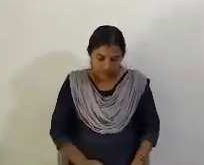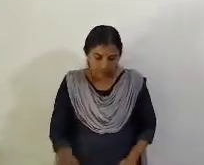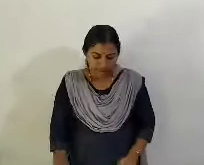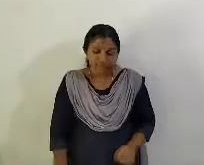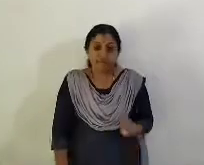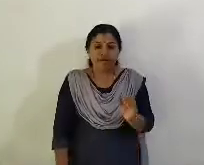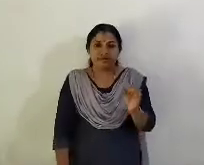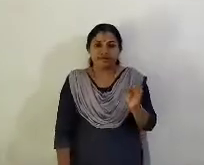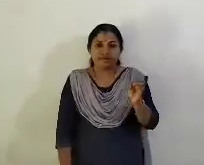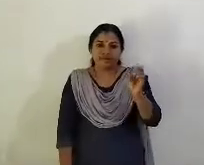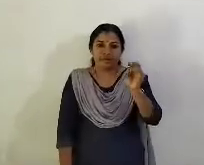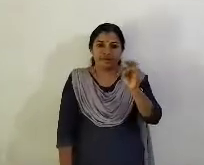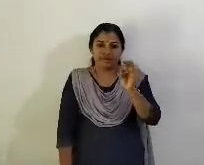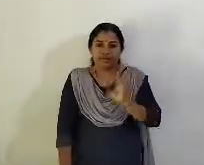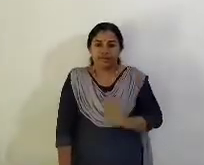here let us